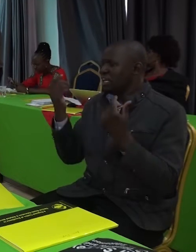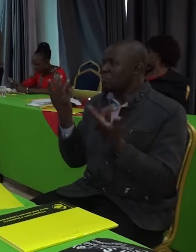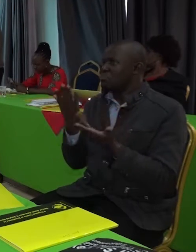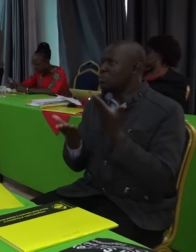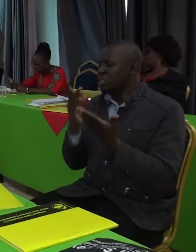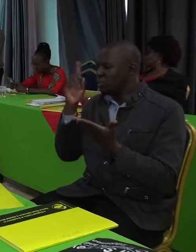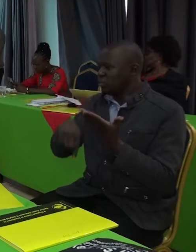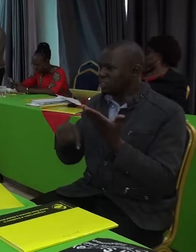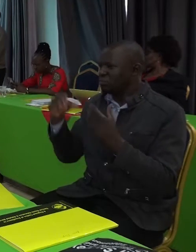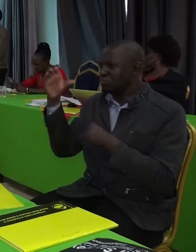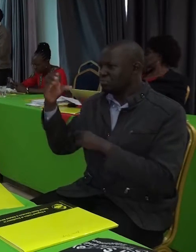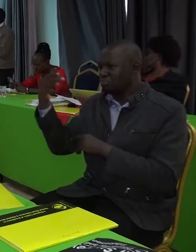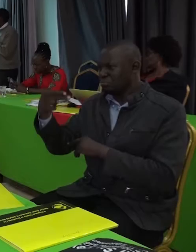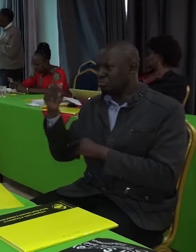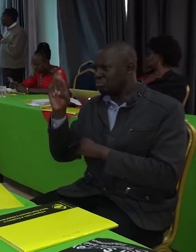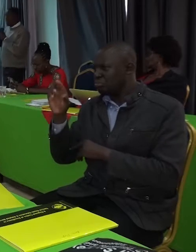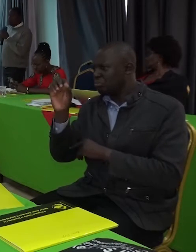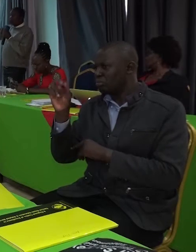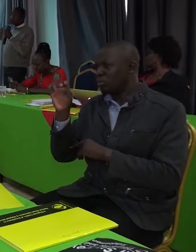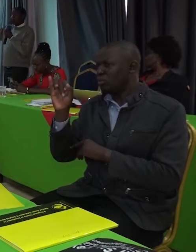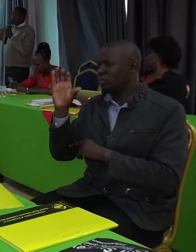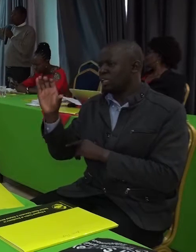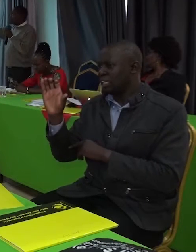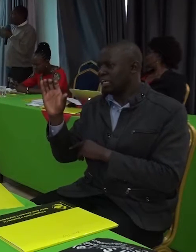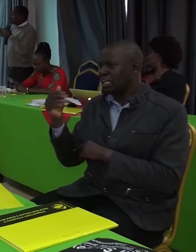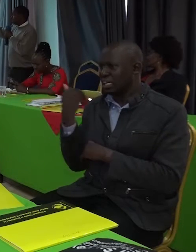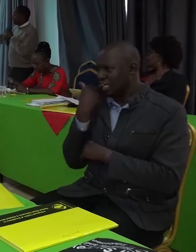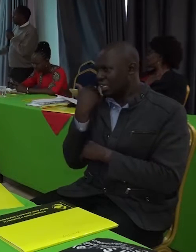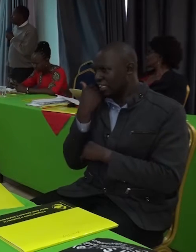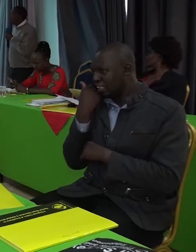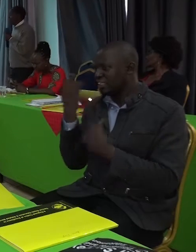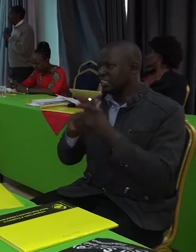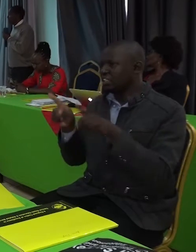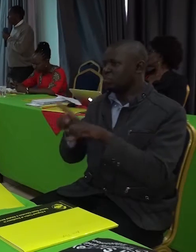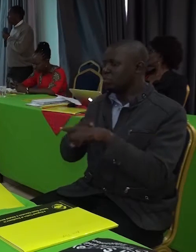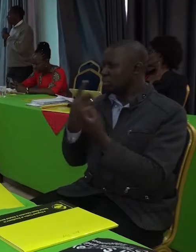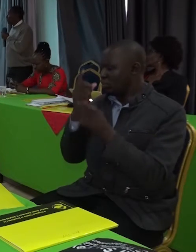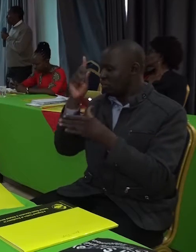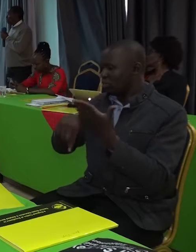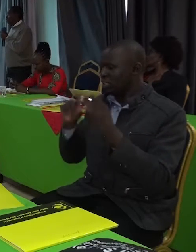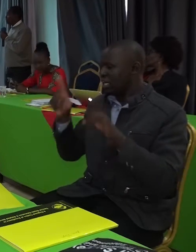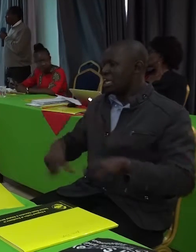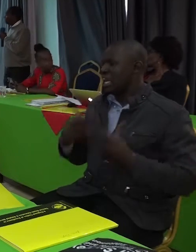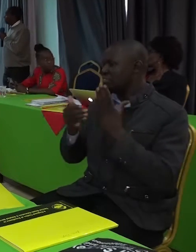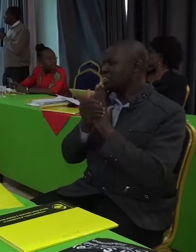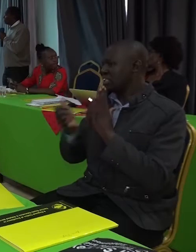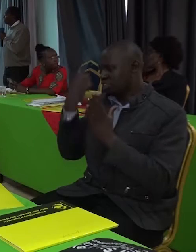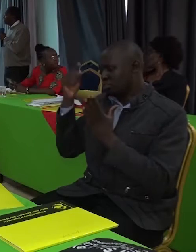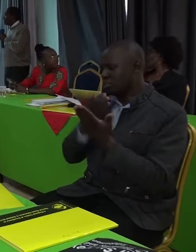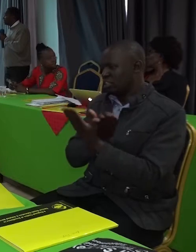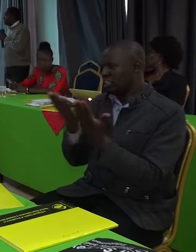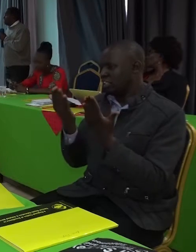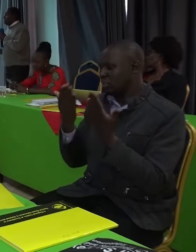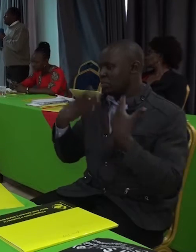conflicts, still the same thing. But they were then talking of life skills for these people. Let's move on.